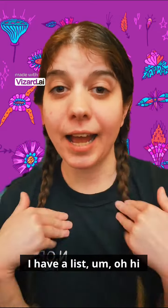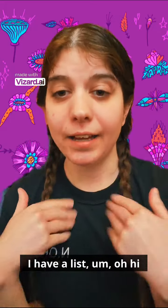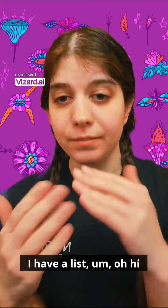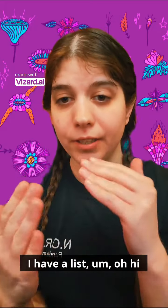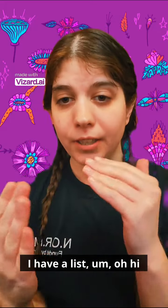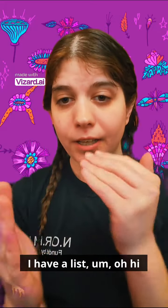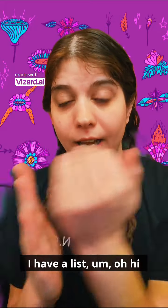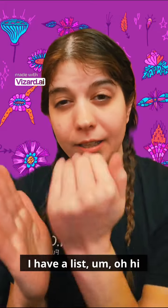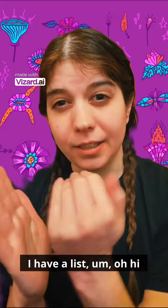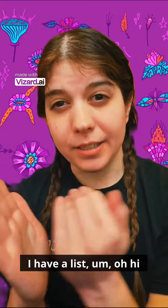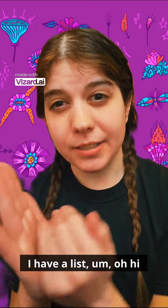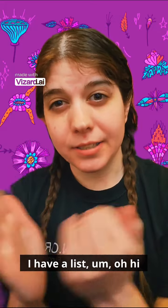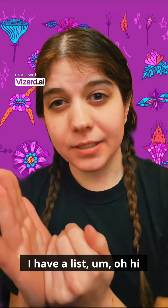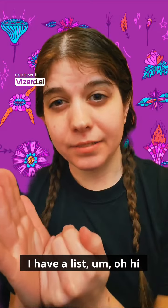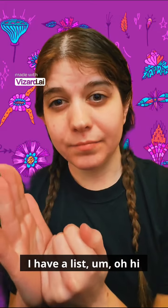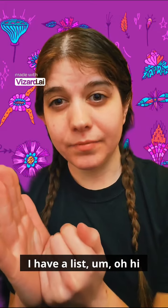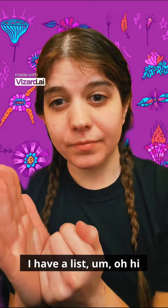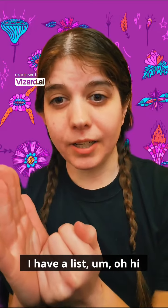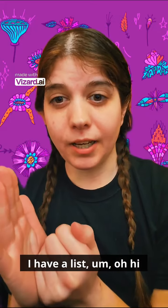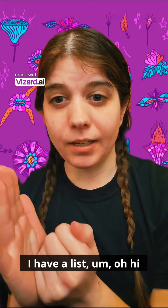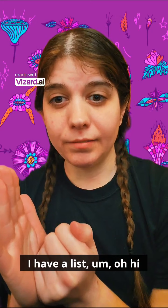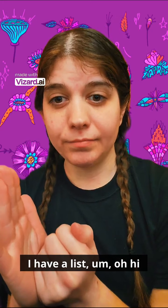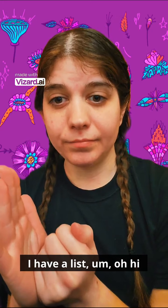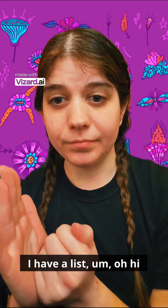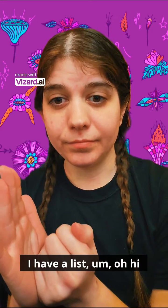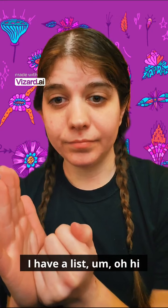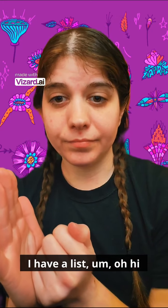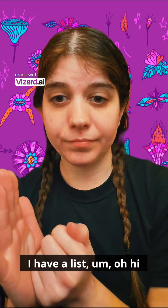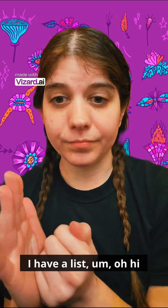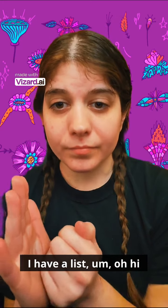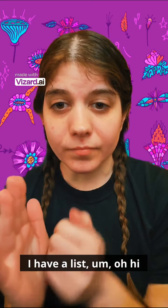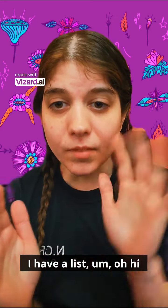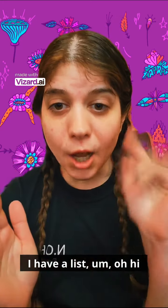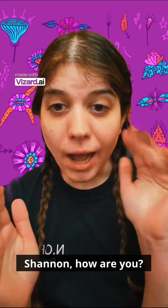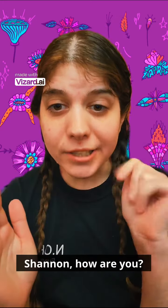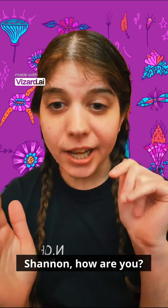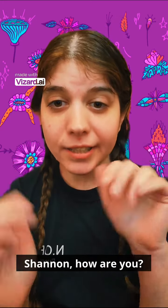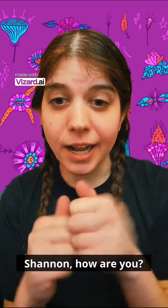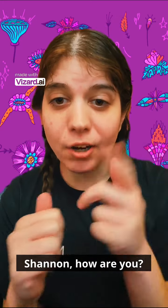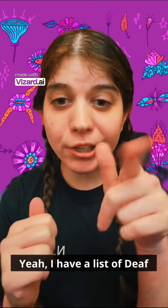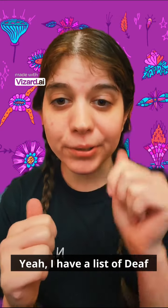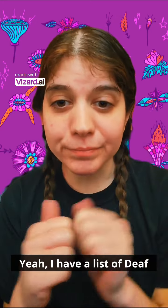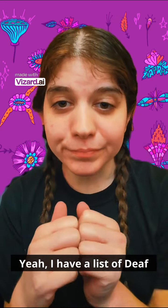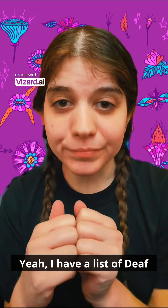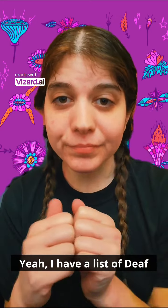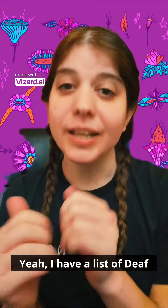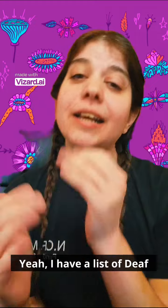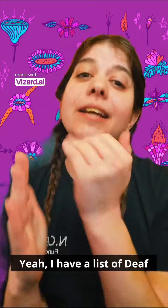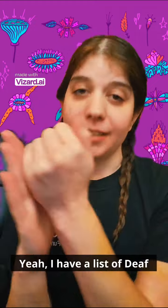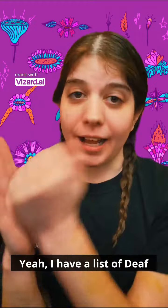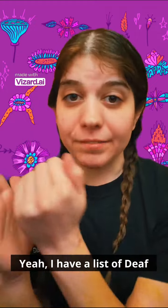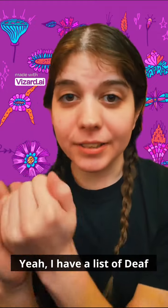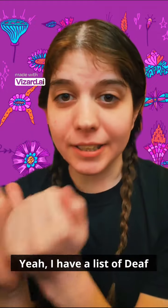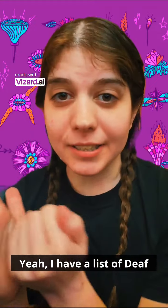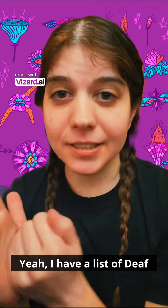have a list. Oh, hi Shannon, how are you? Yeah, I have a list